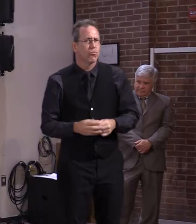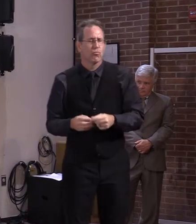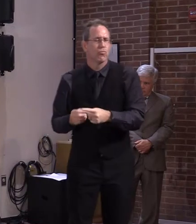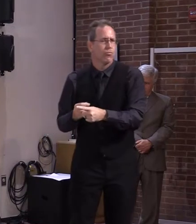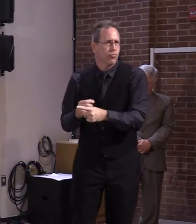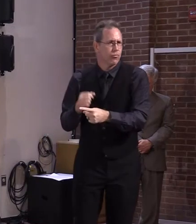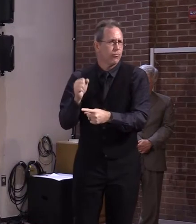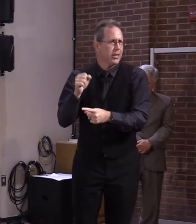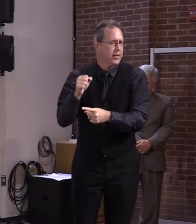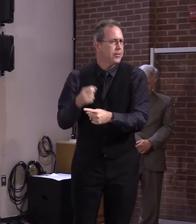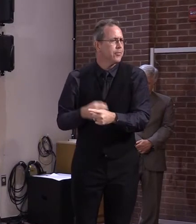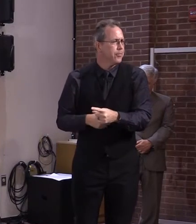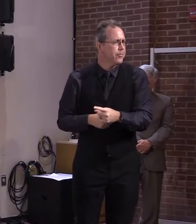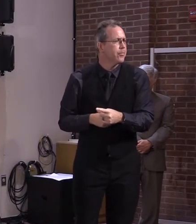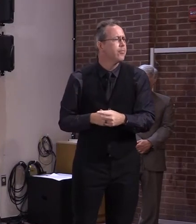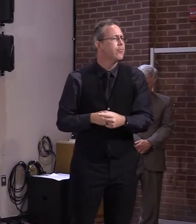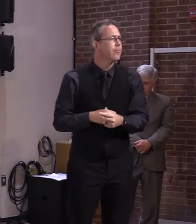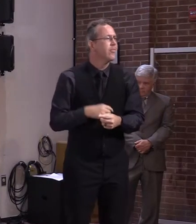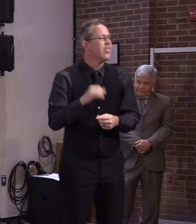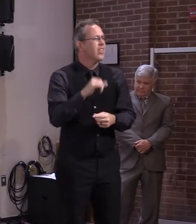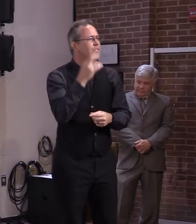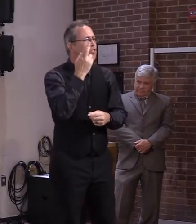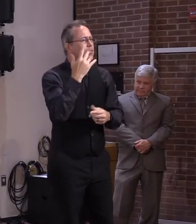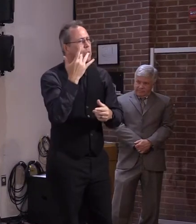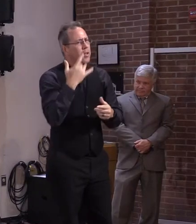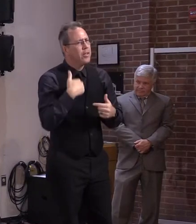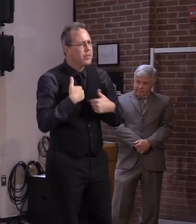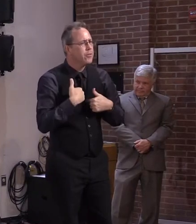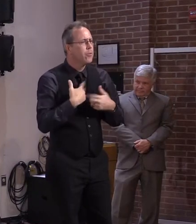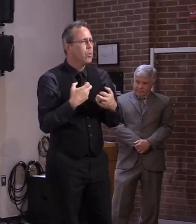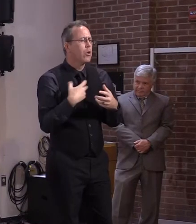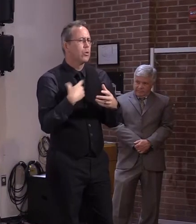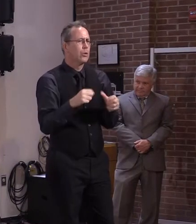reasons why we want to continue moving forward with the